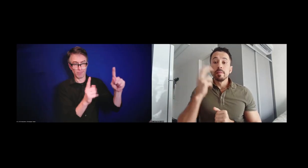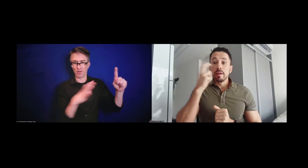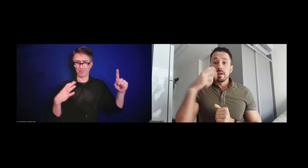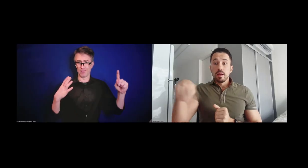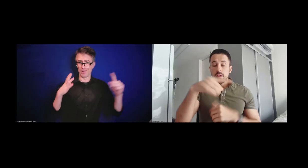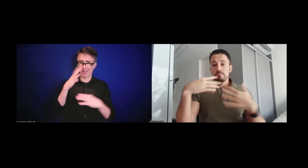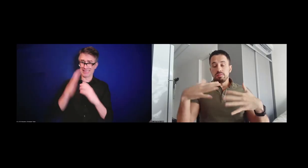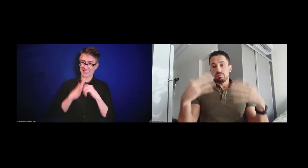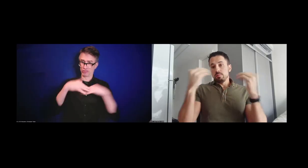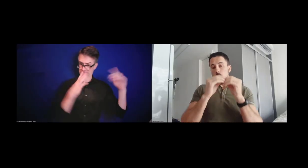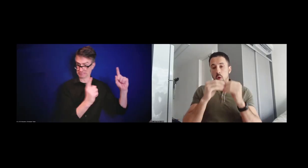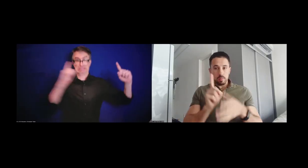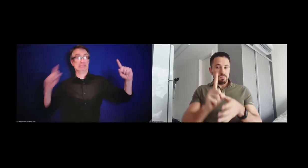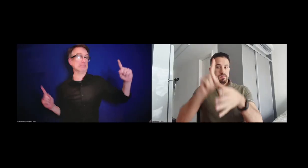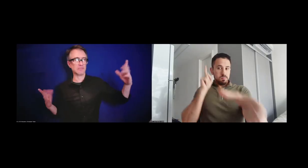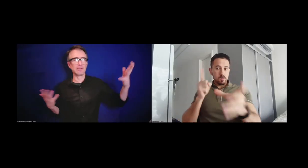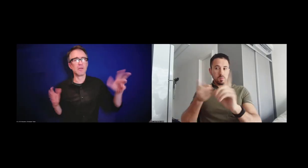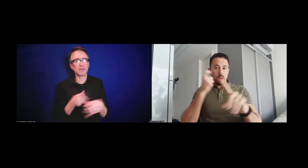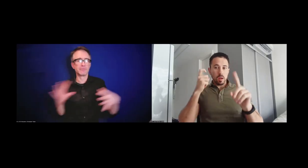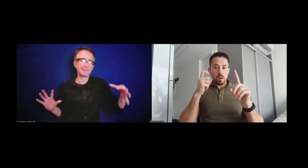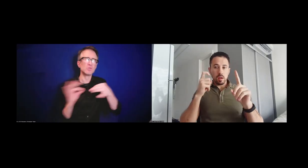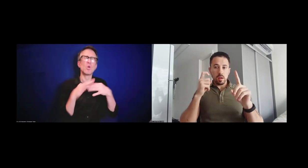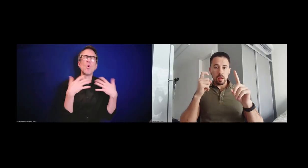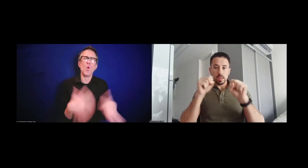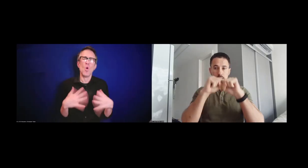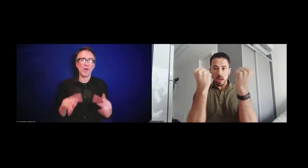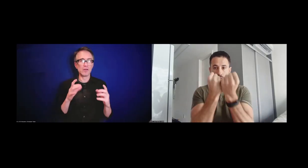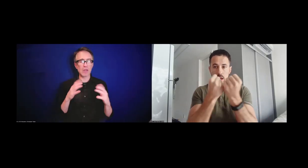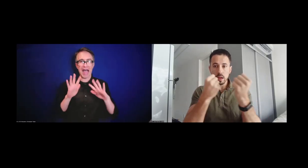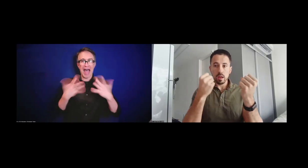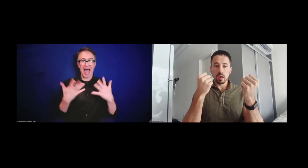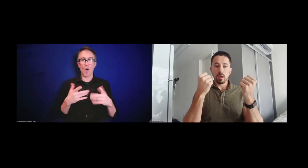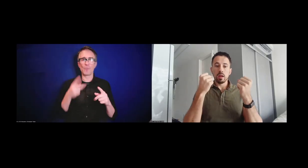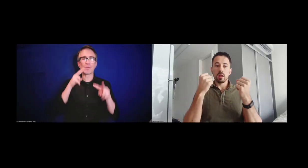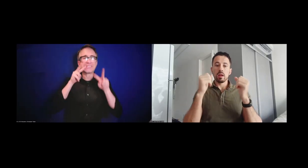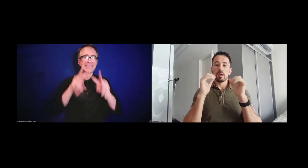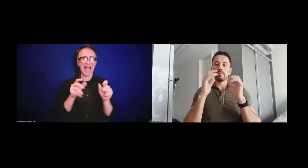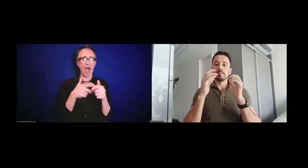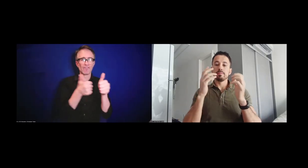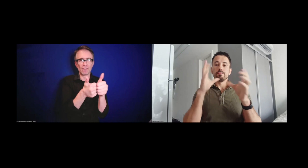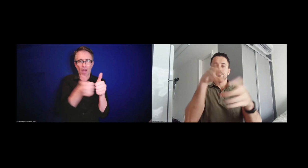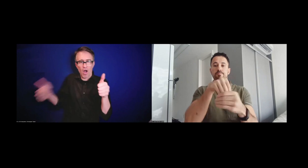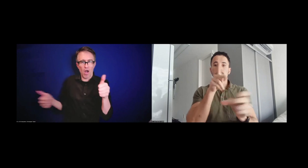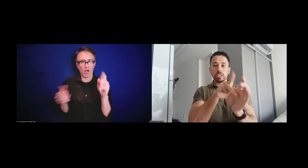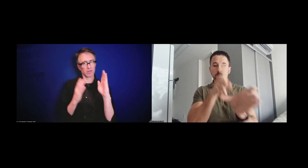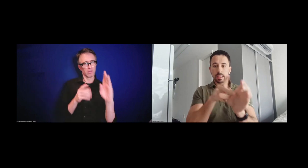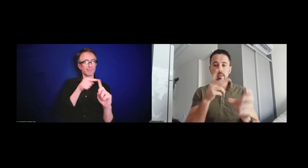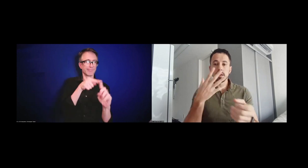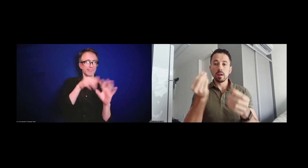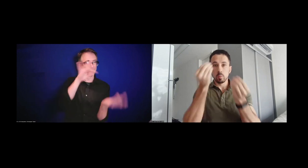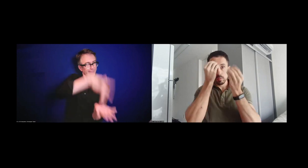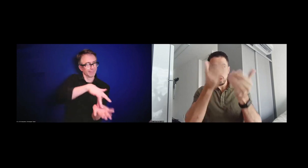or systematic opportunities that could be available in a city.